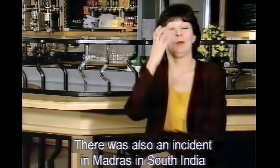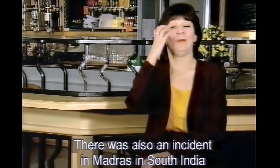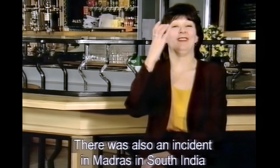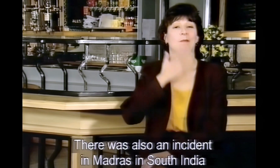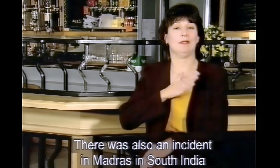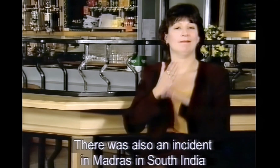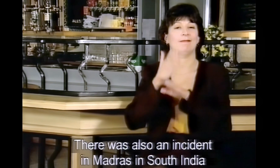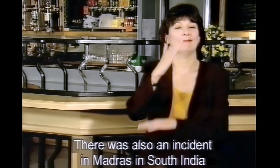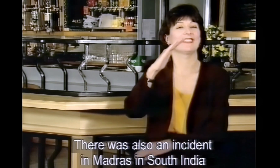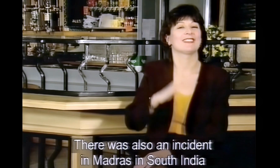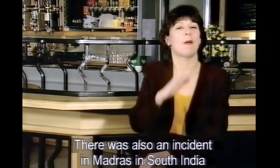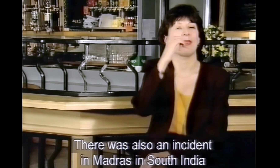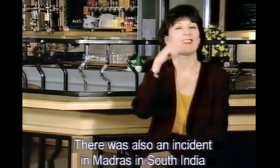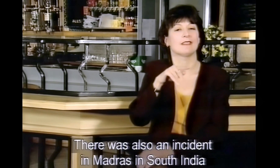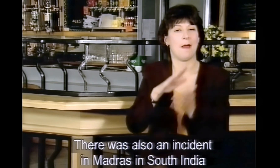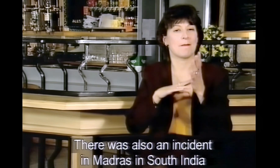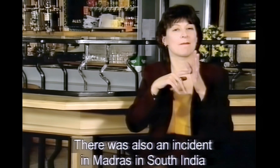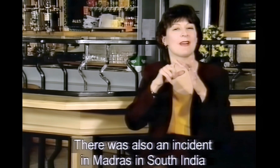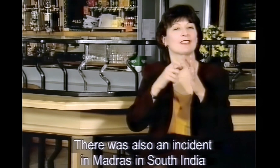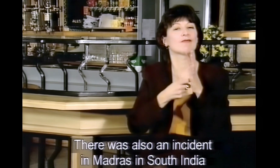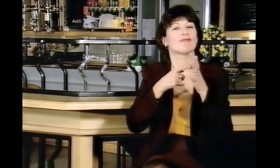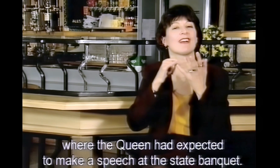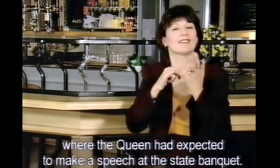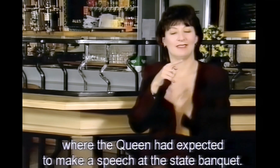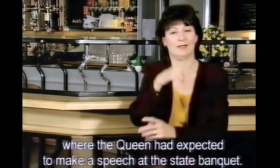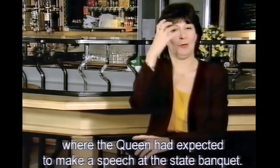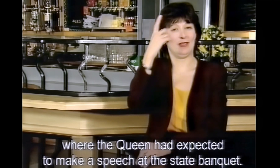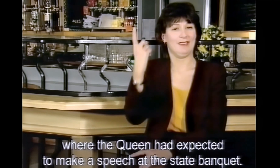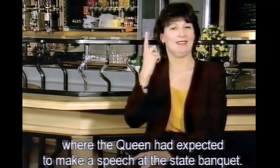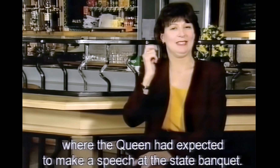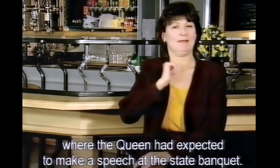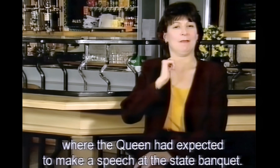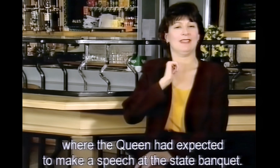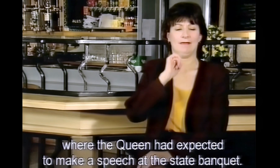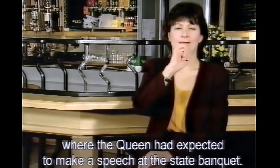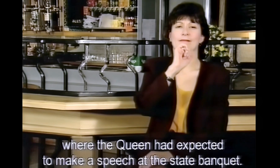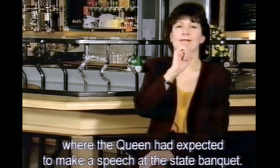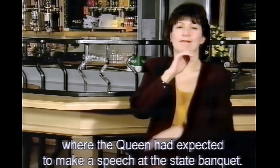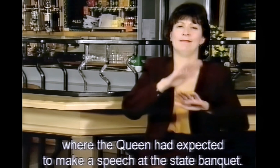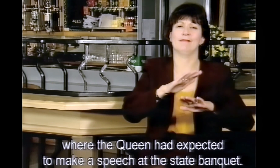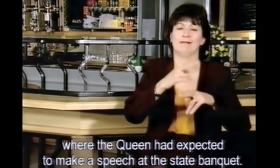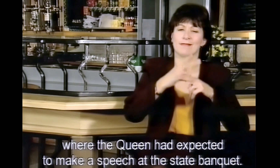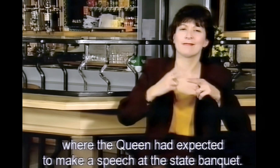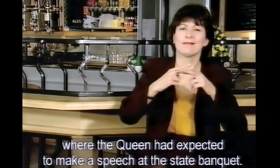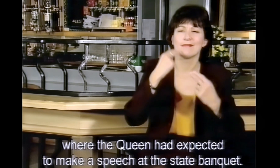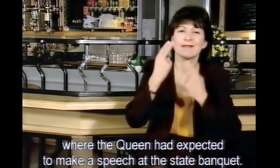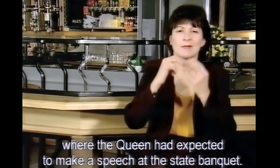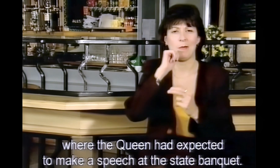There was also an incident in Madras, in South India, where the Queen had expected to make a speech at the state banquet. The